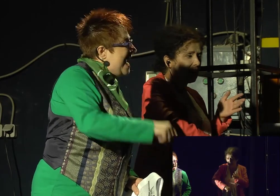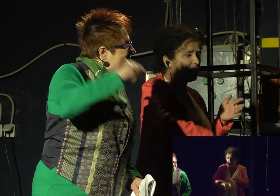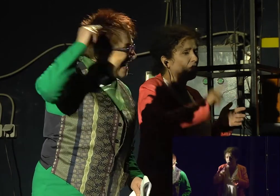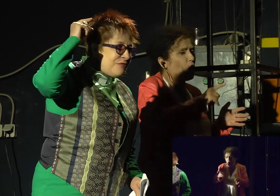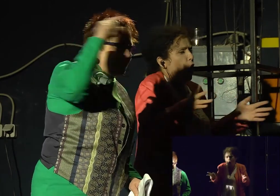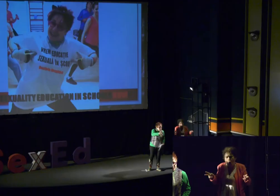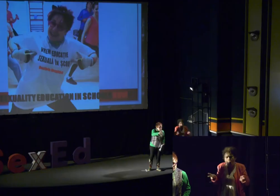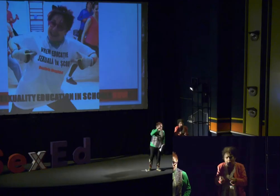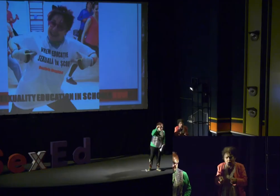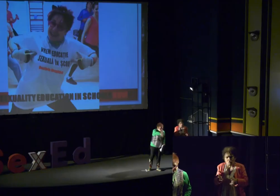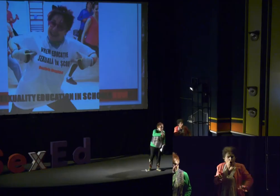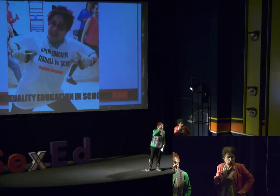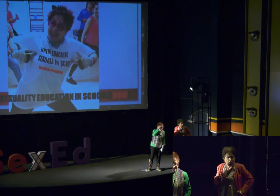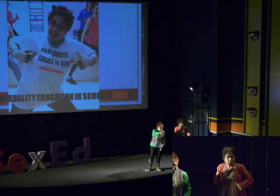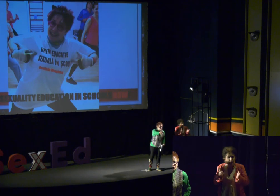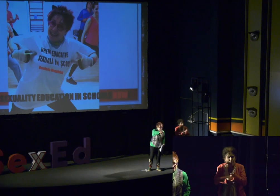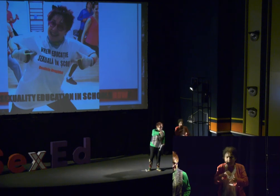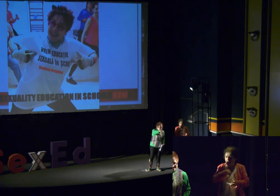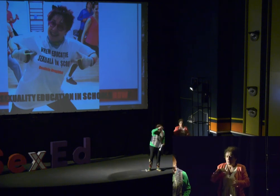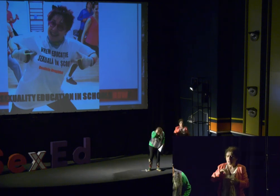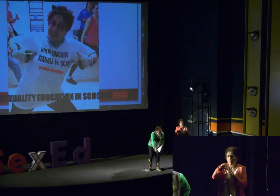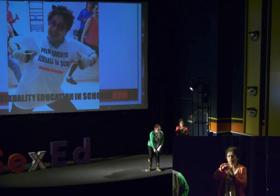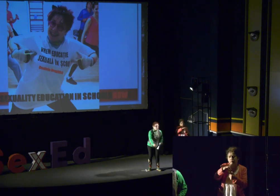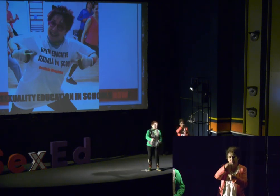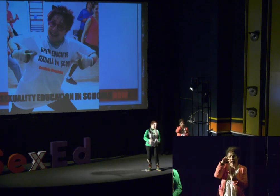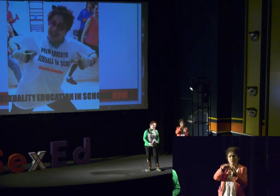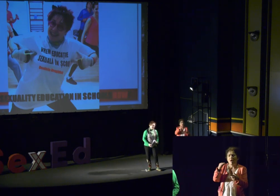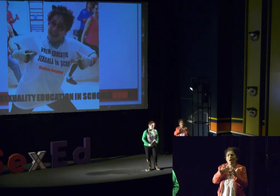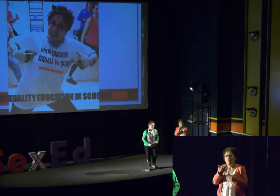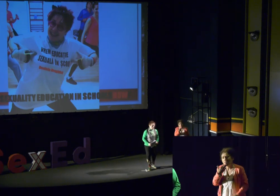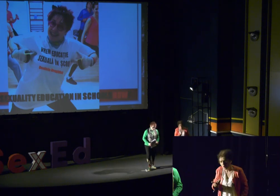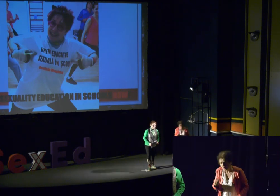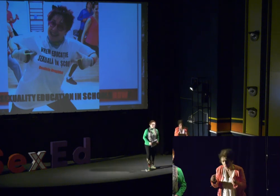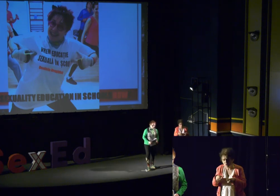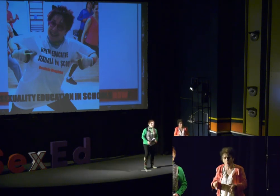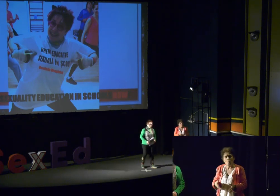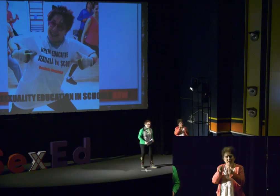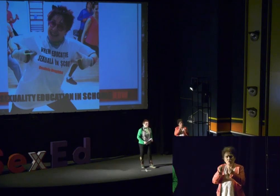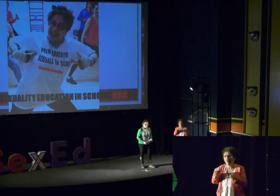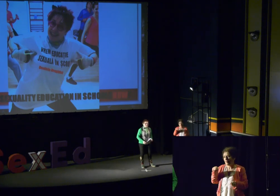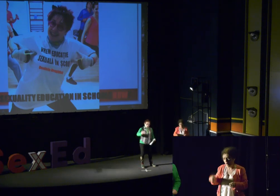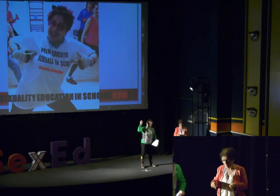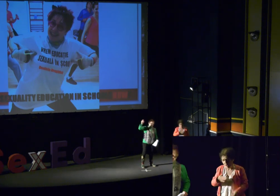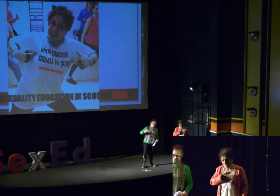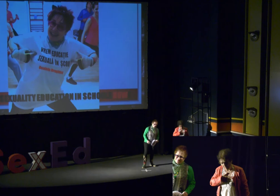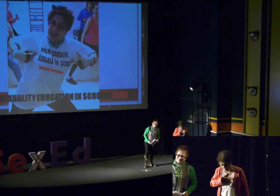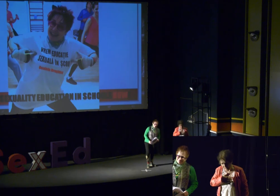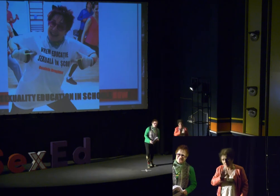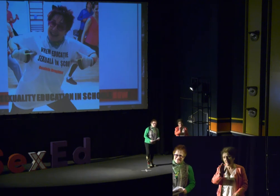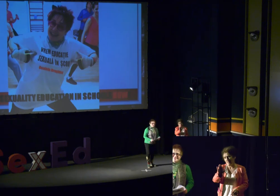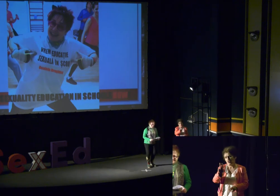determination. And I thank you for supporting this cause, and thank you for your attention. Thank you.